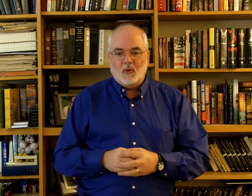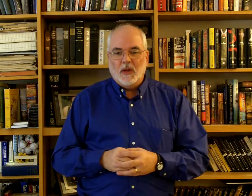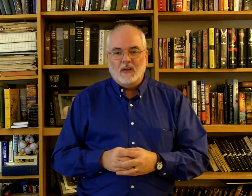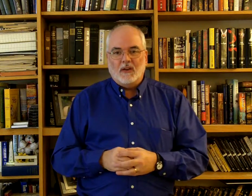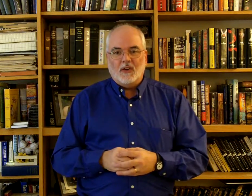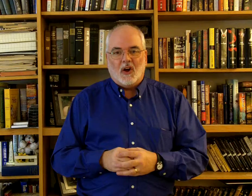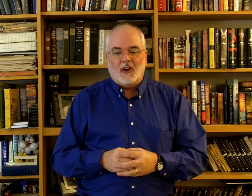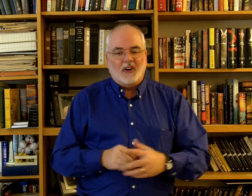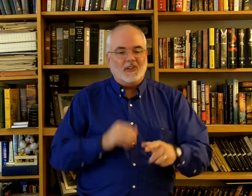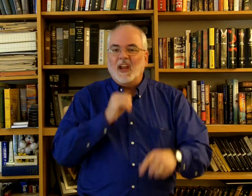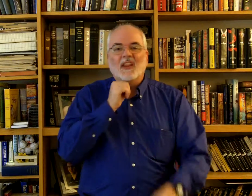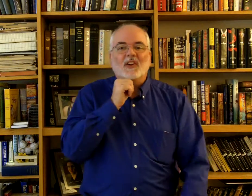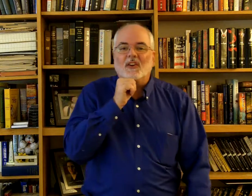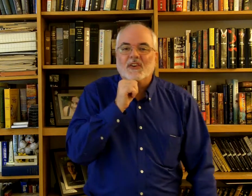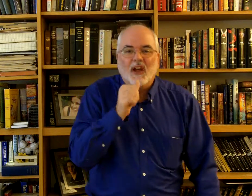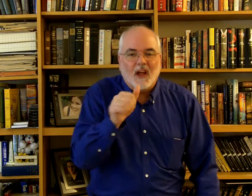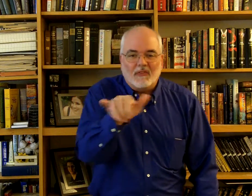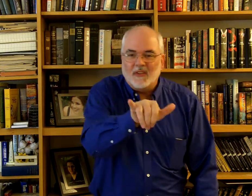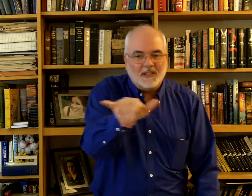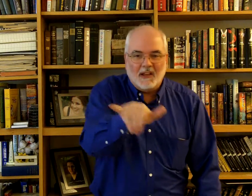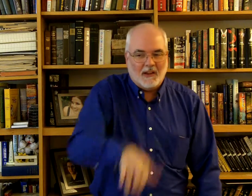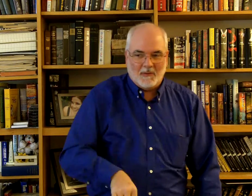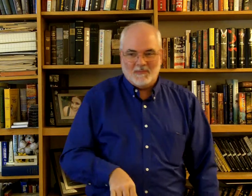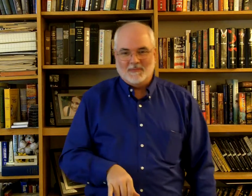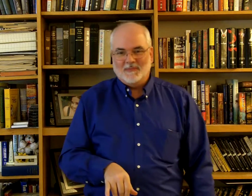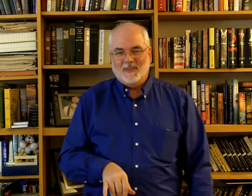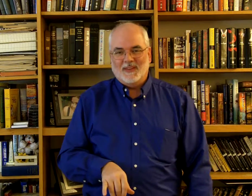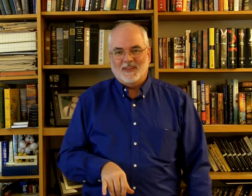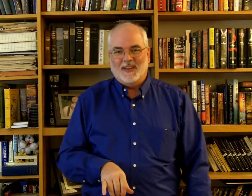twin daughters, and they're not the same. Okay?